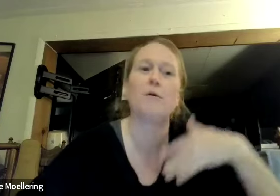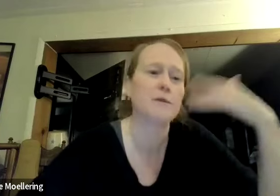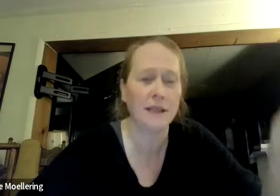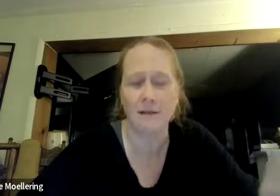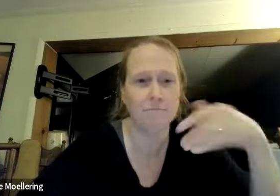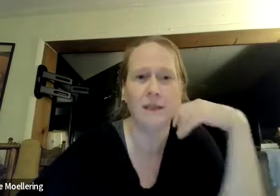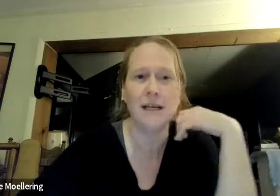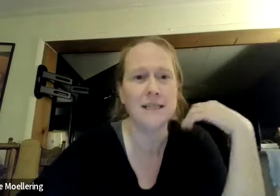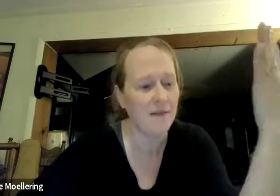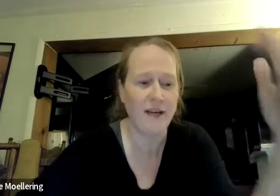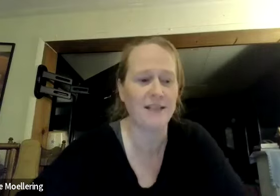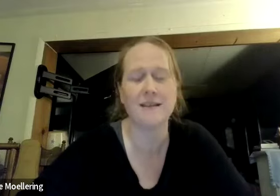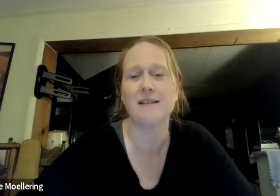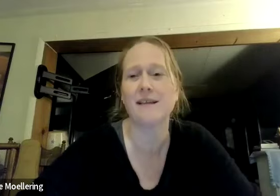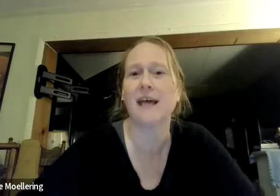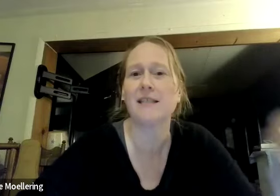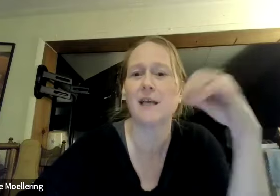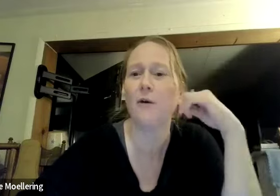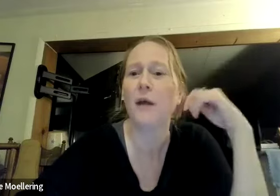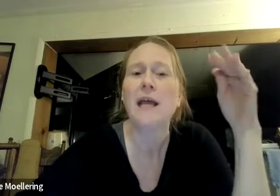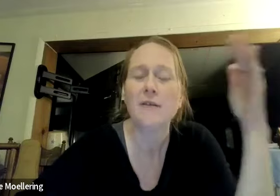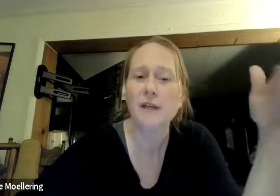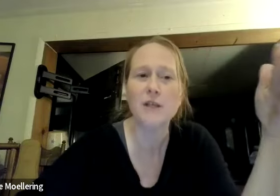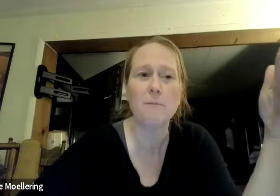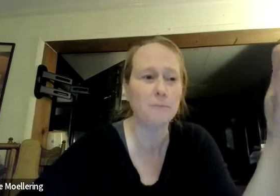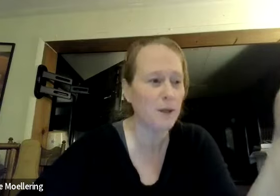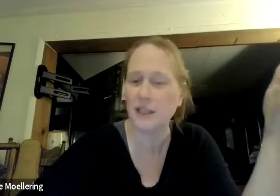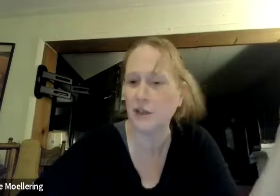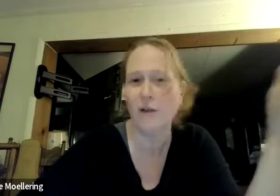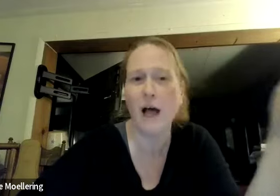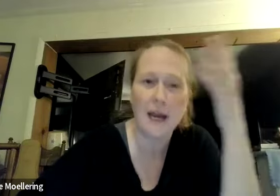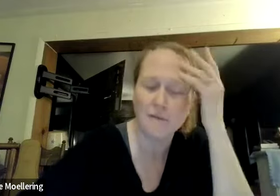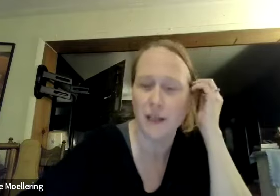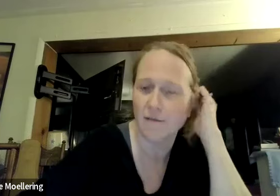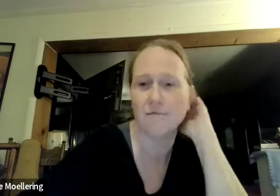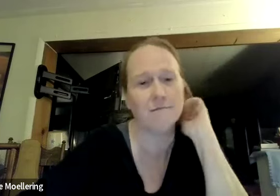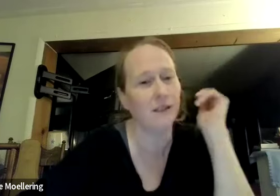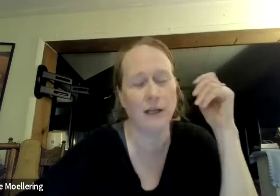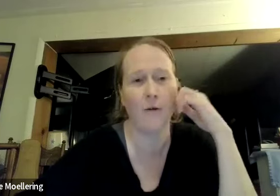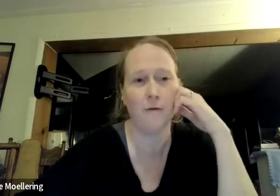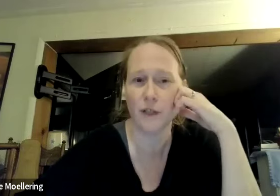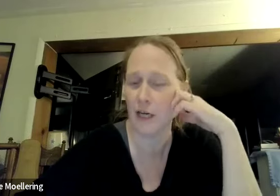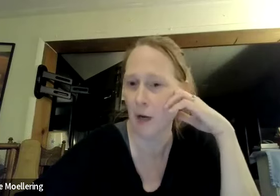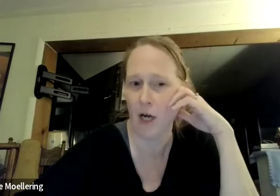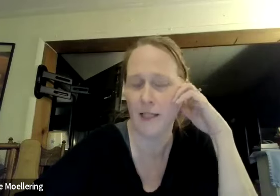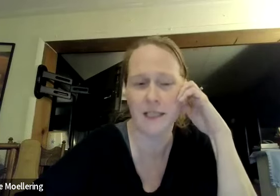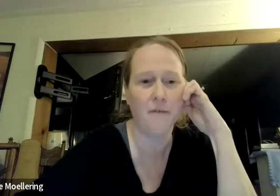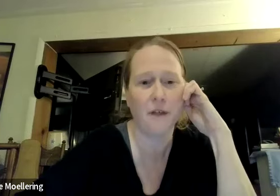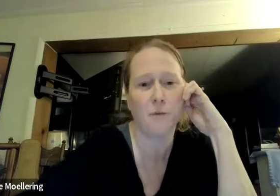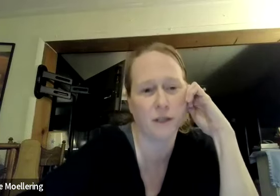account and savings and things like that. So if there's a person in your life that, your grandma is deaf and you want to